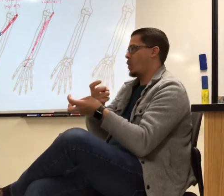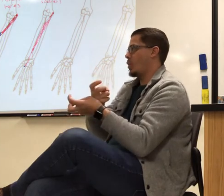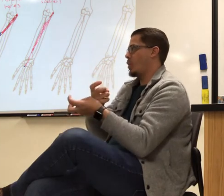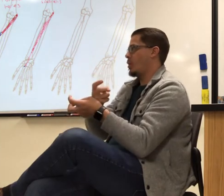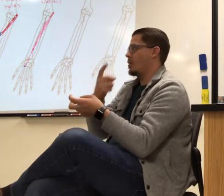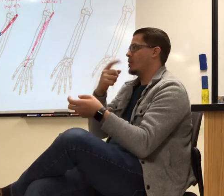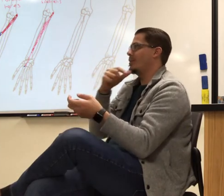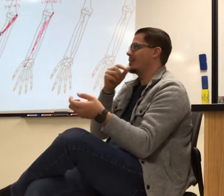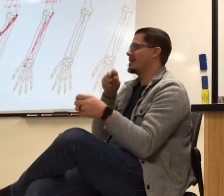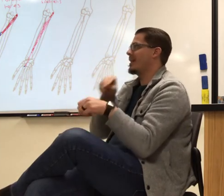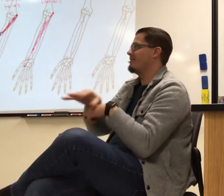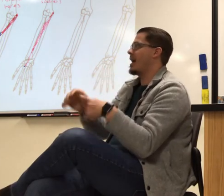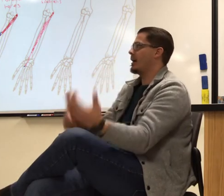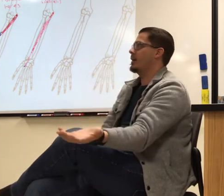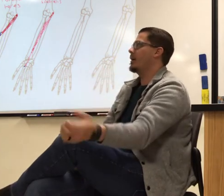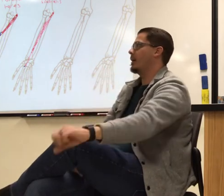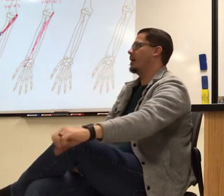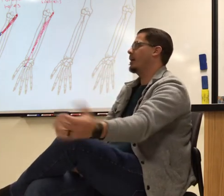palmaris.